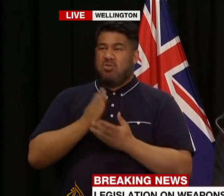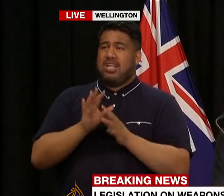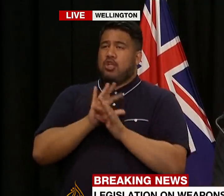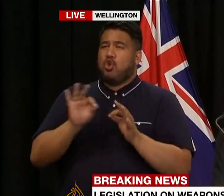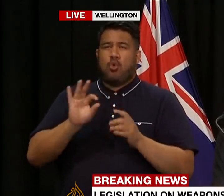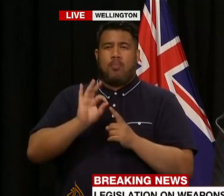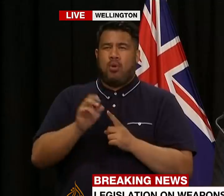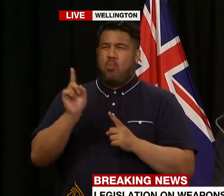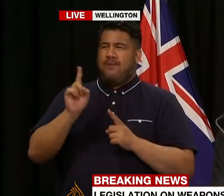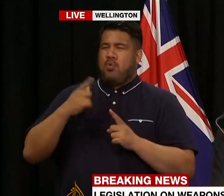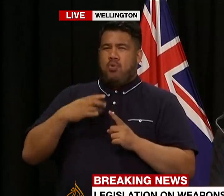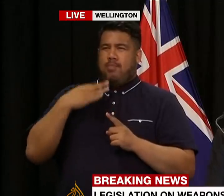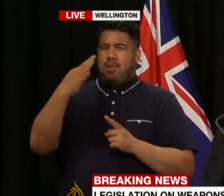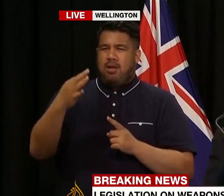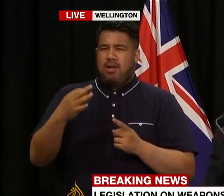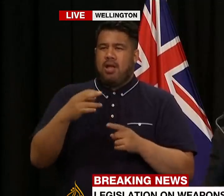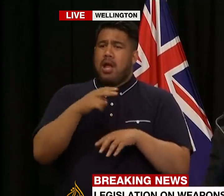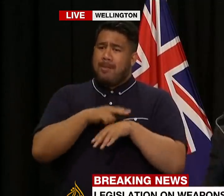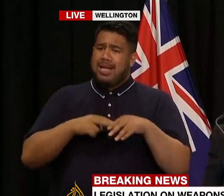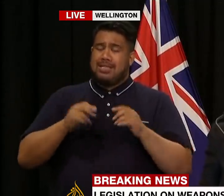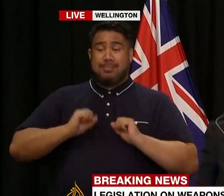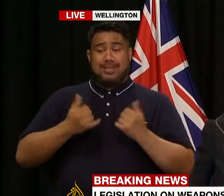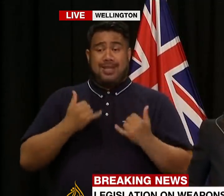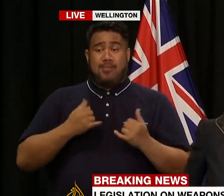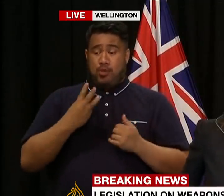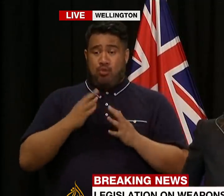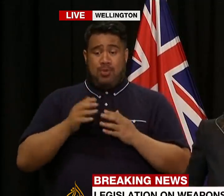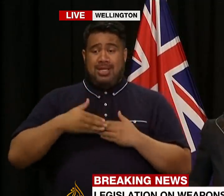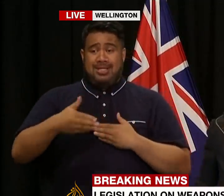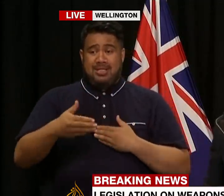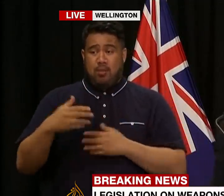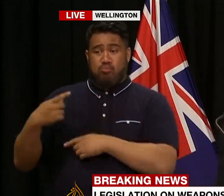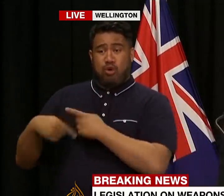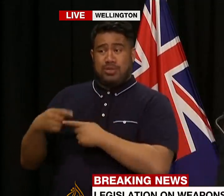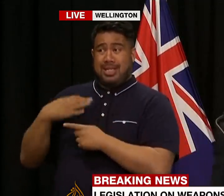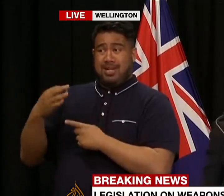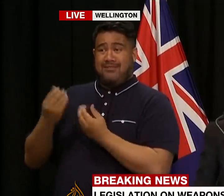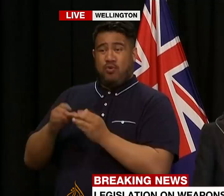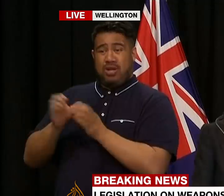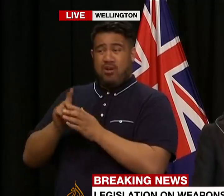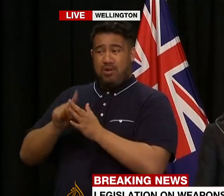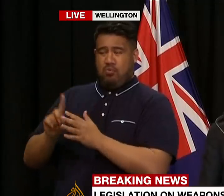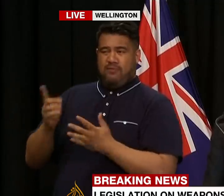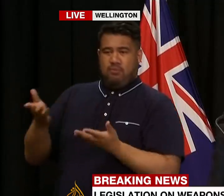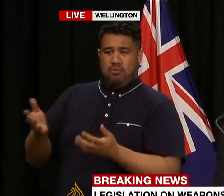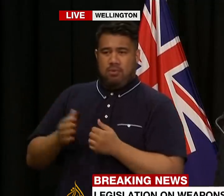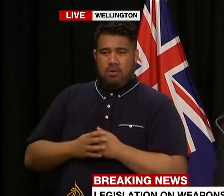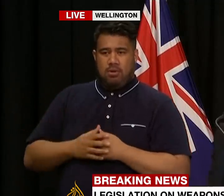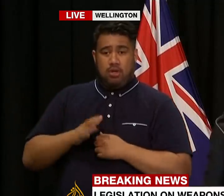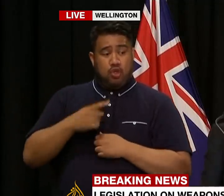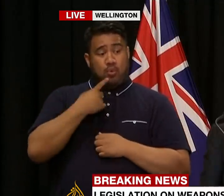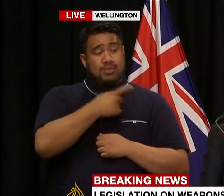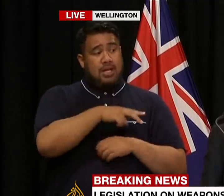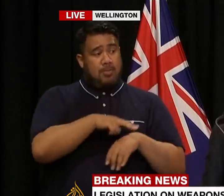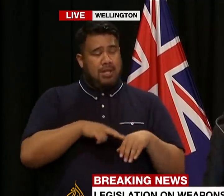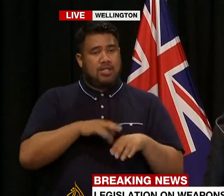in applying. You can imagine that the police might have other priorities in that three-week period than processing such applications. Would you be directing the police to say maybe